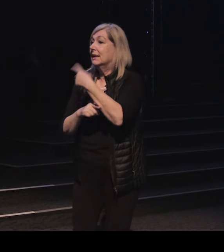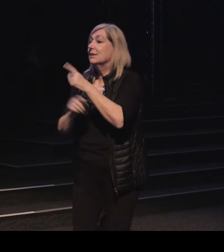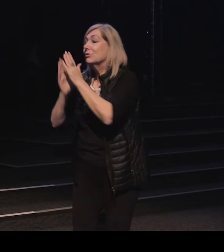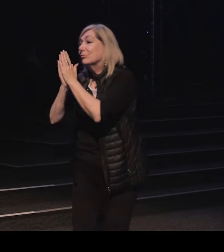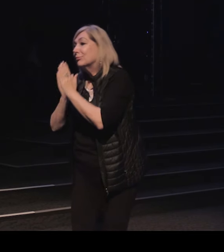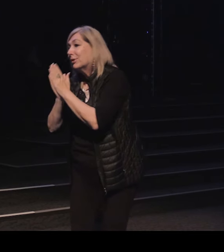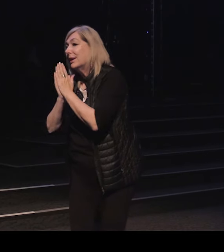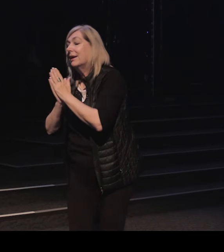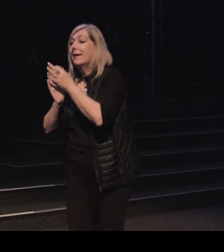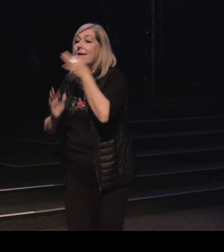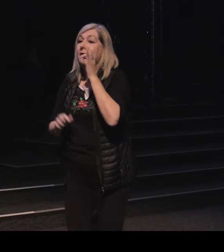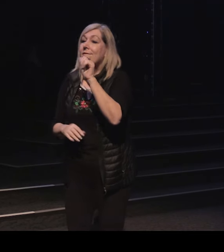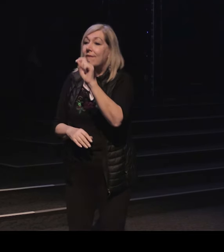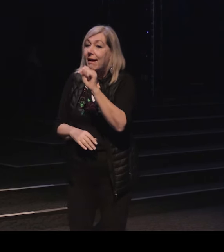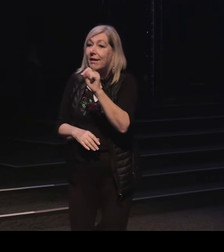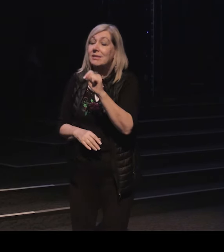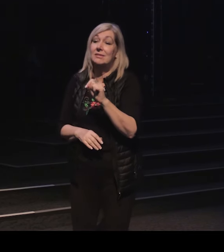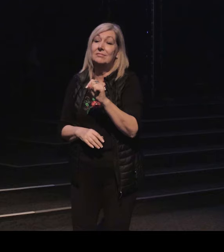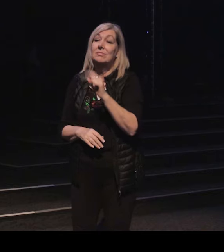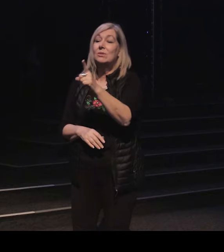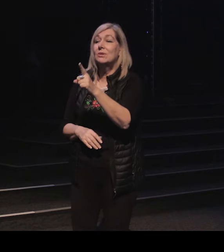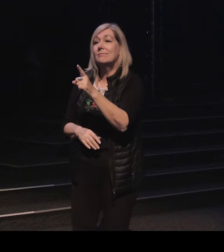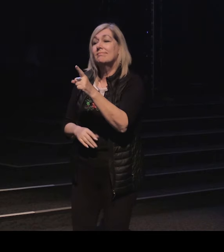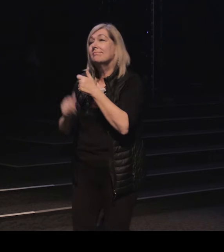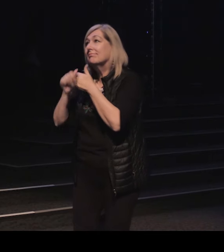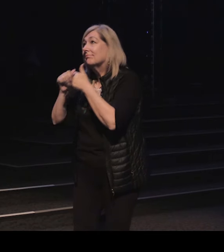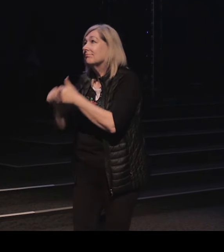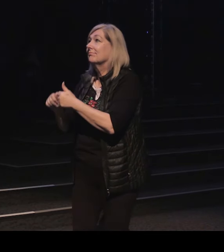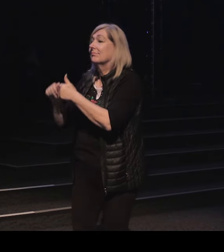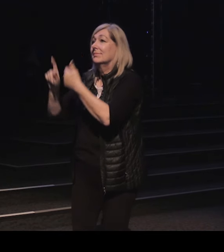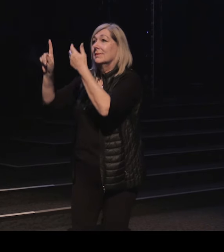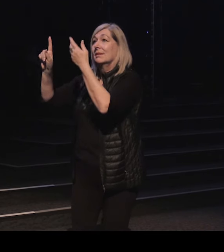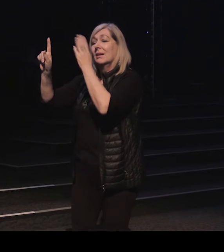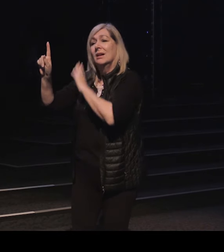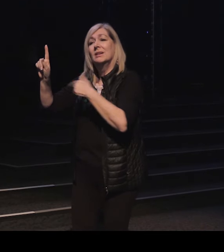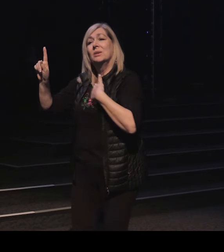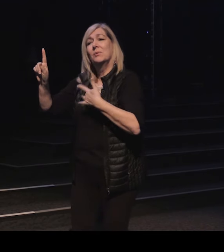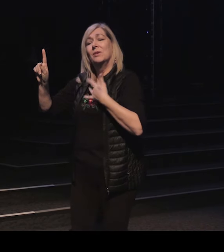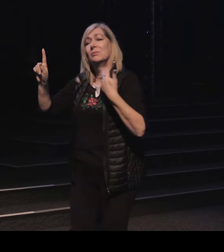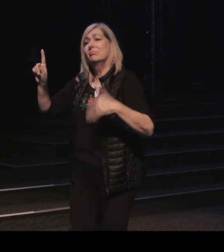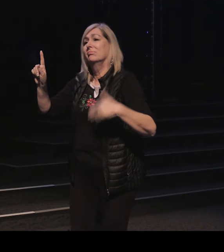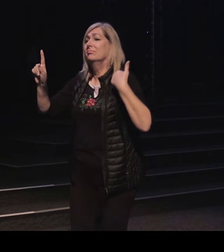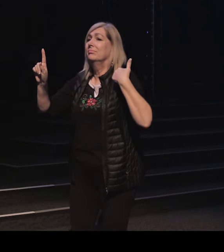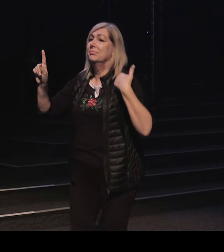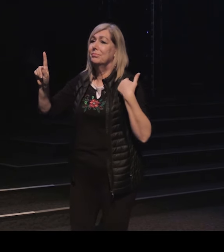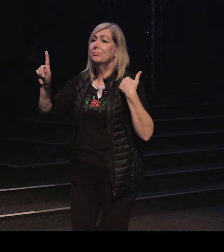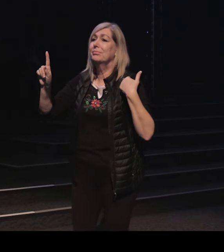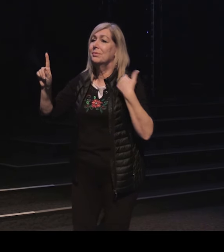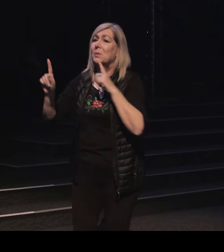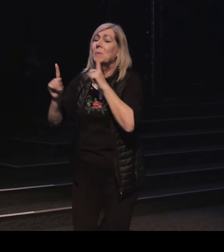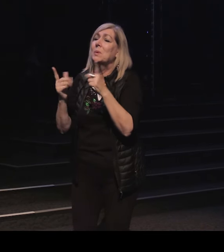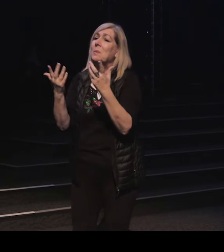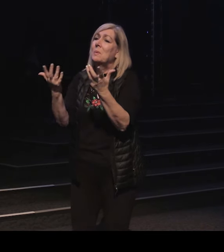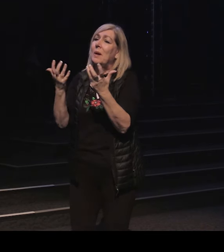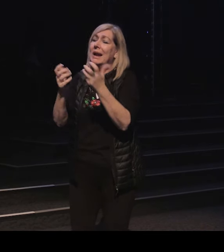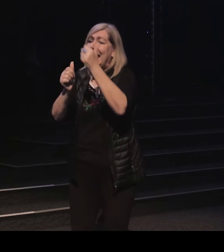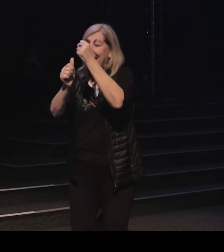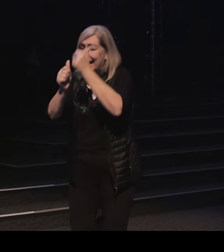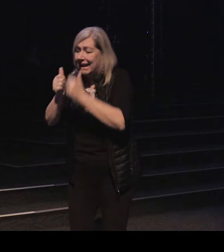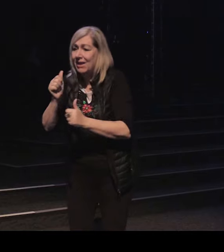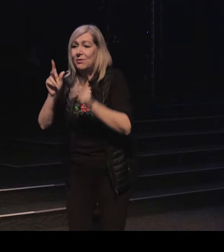and seeking God. But I really have a burden and a desire that every person